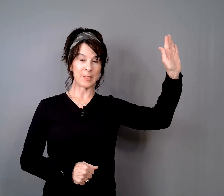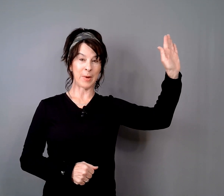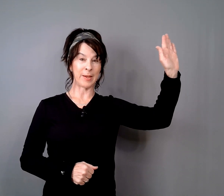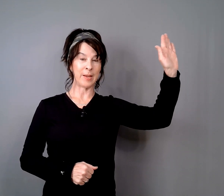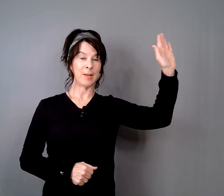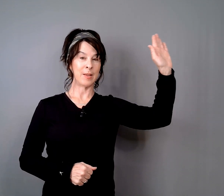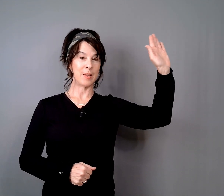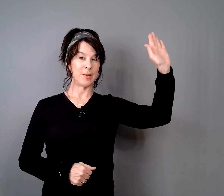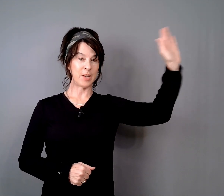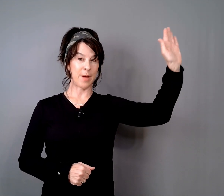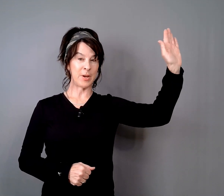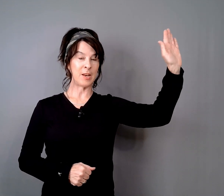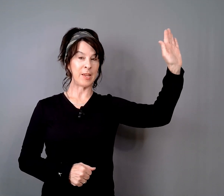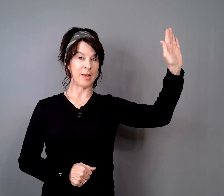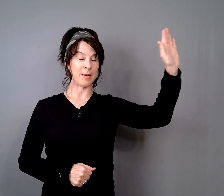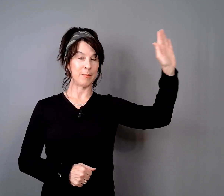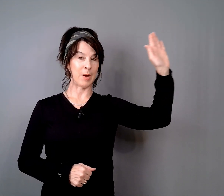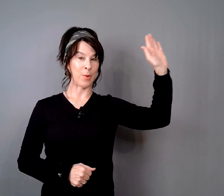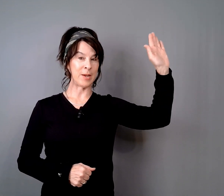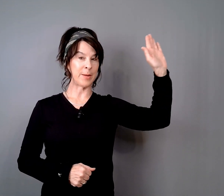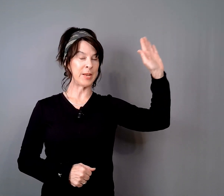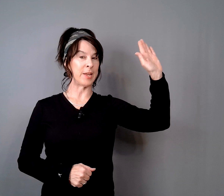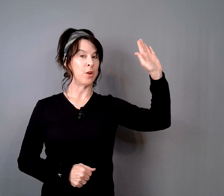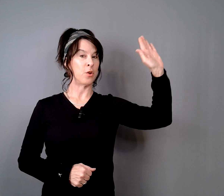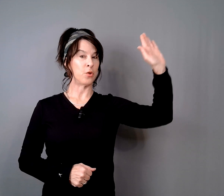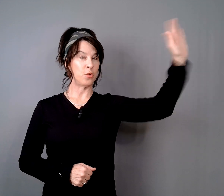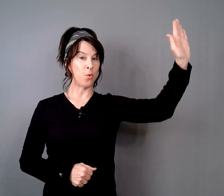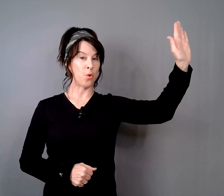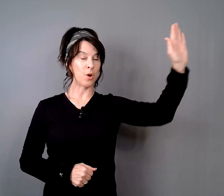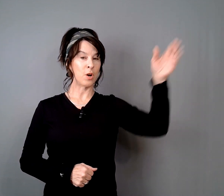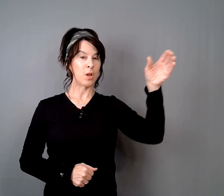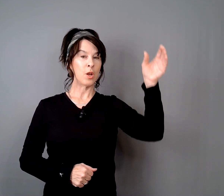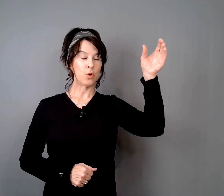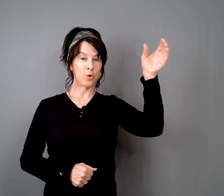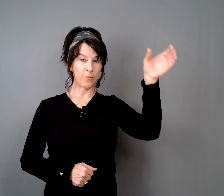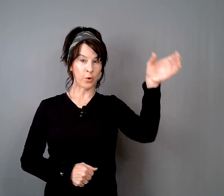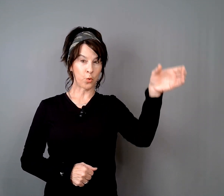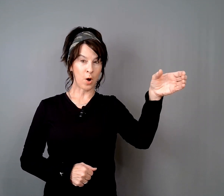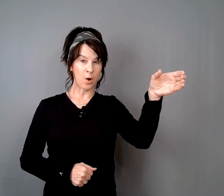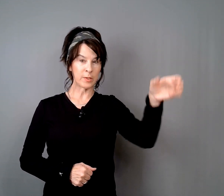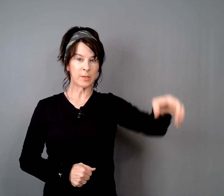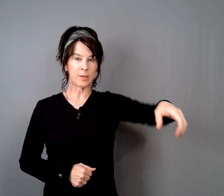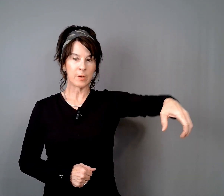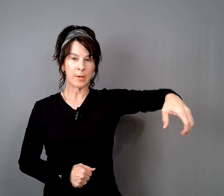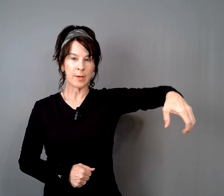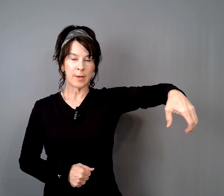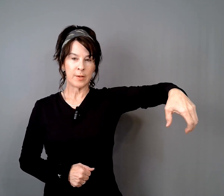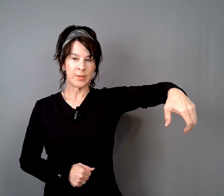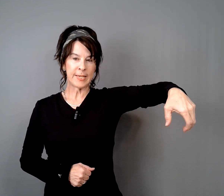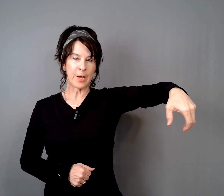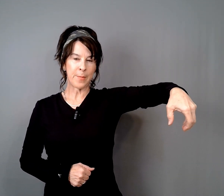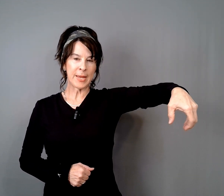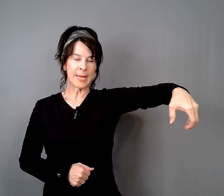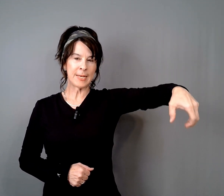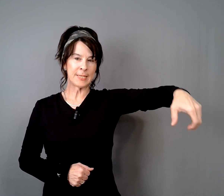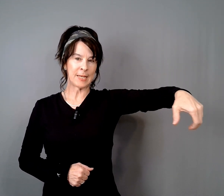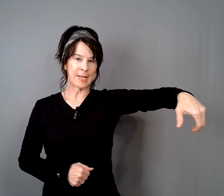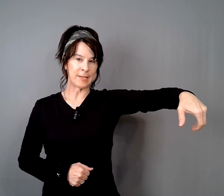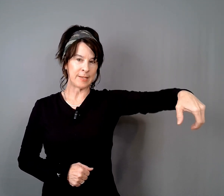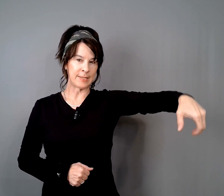my dominant hand, my right dominant hand. Your, for cross, see how my hand is like a